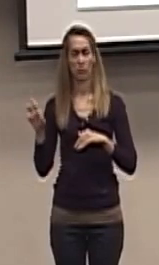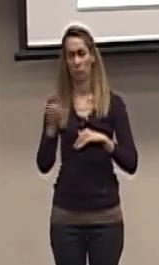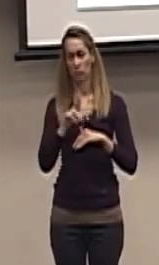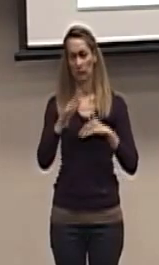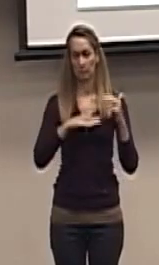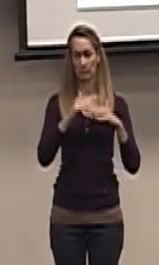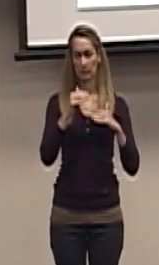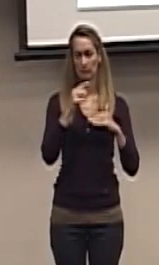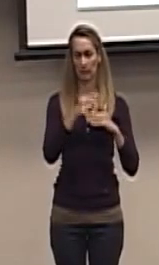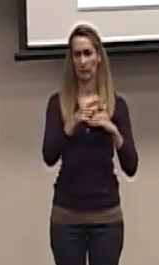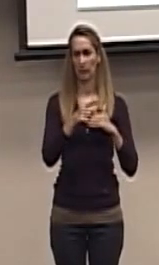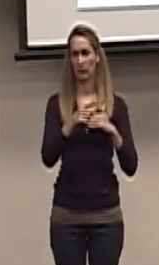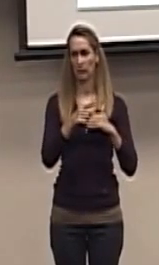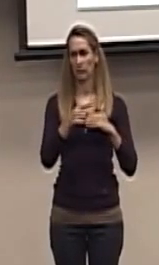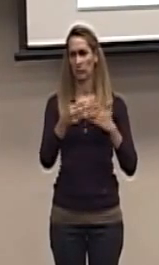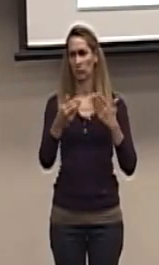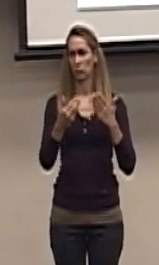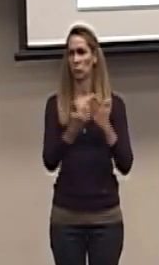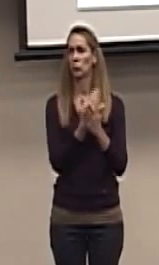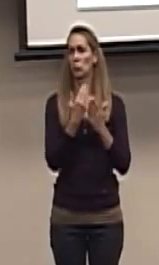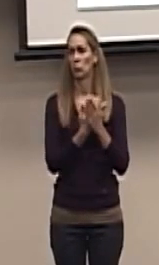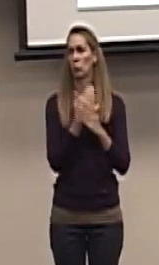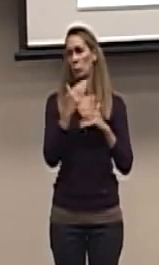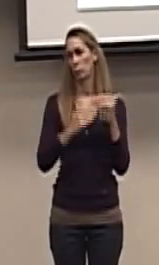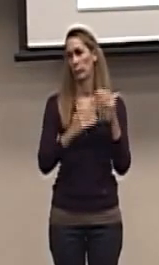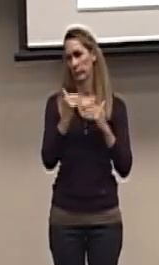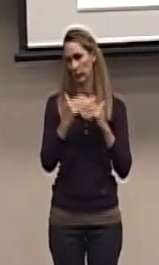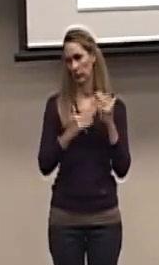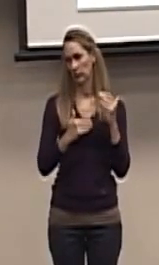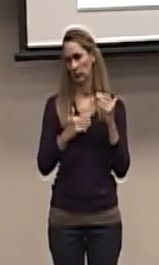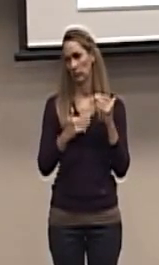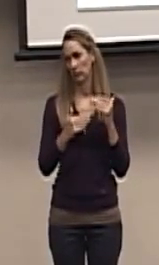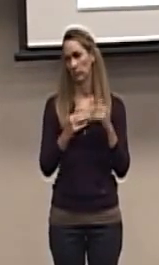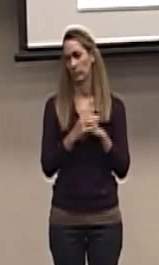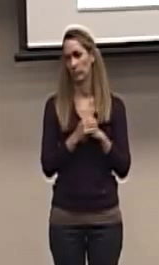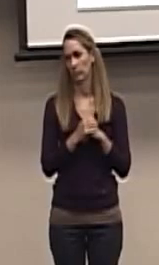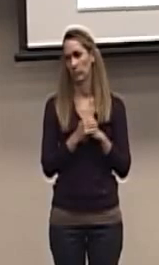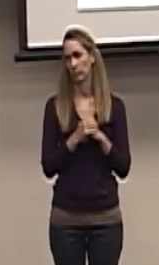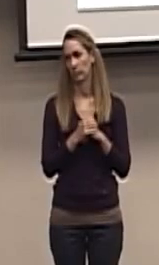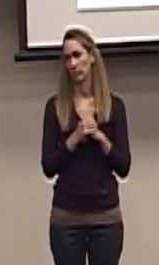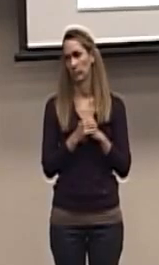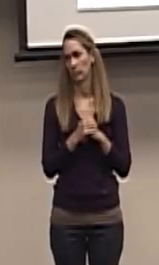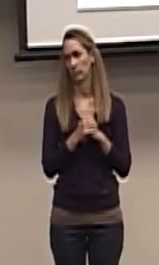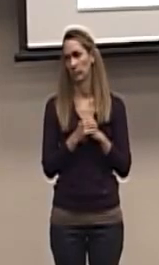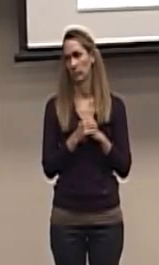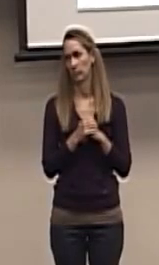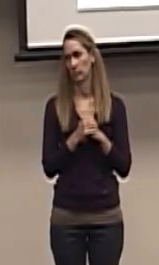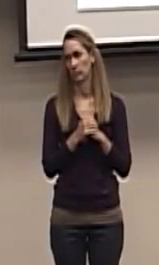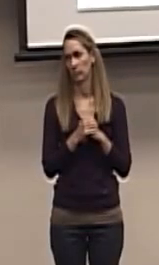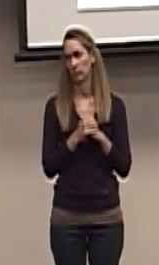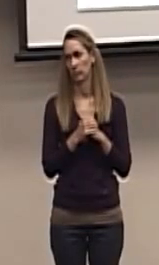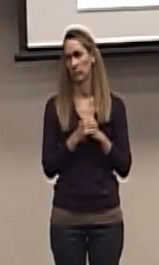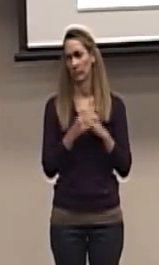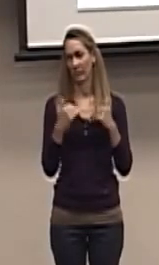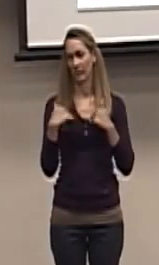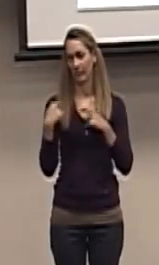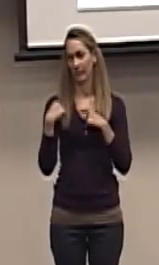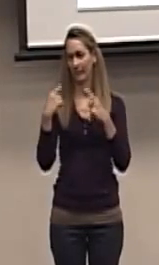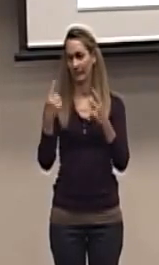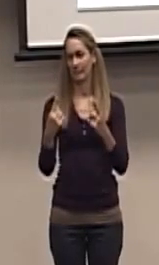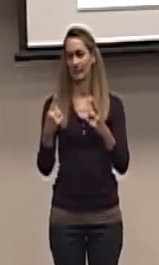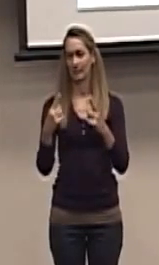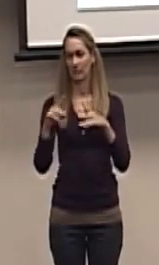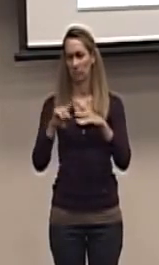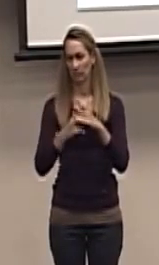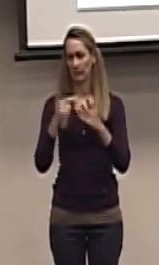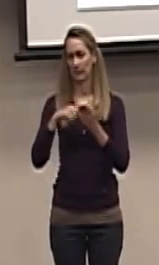the additional block that has been constructed ever since this institution was established. Then we